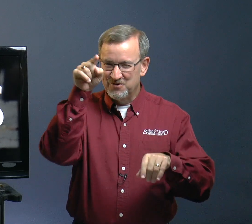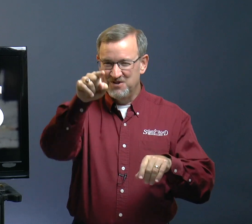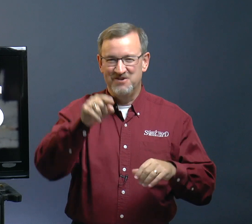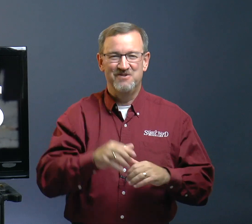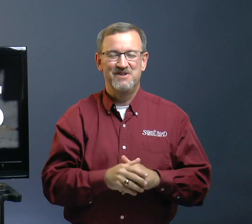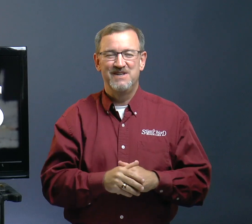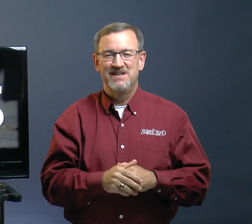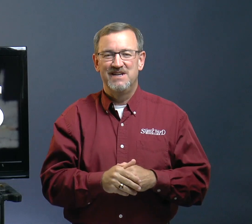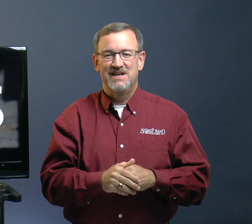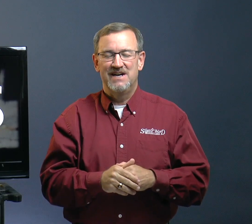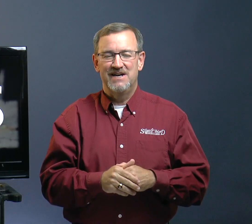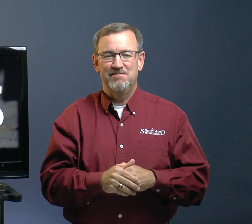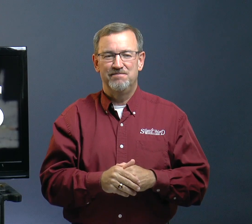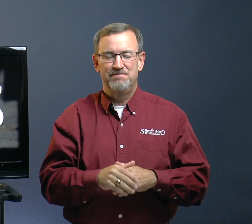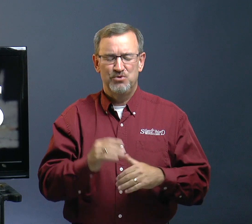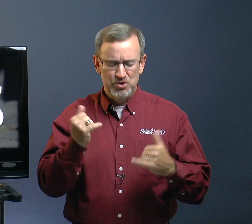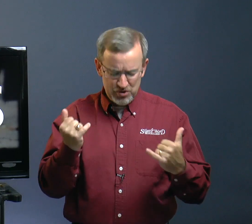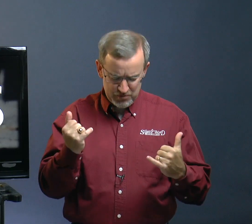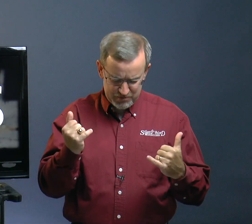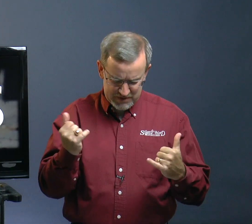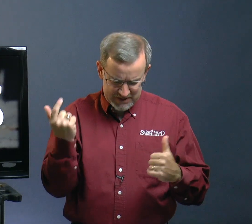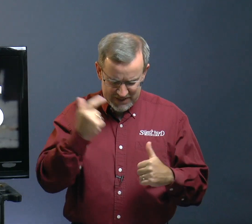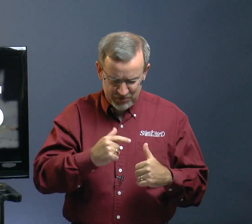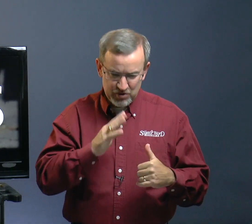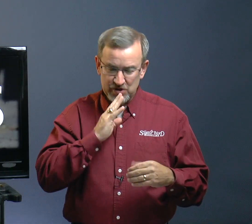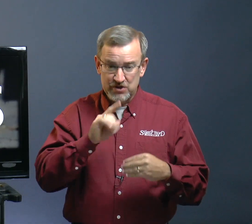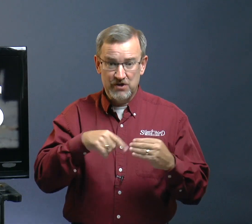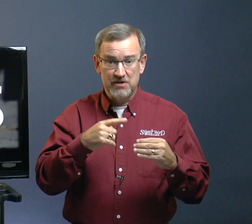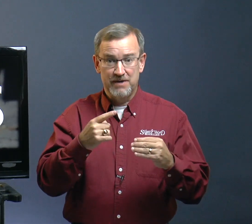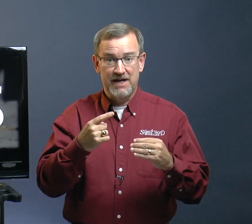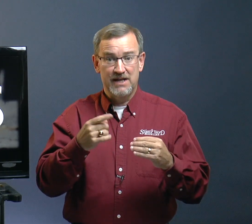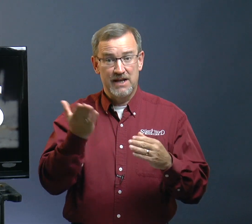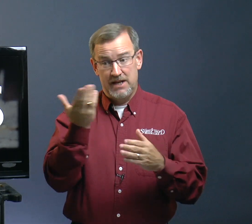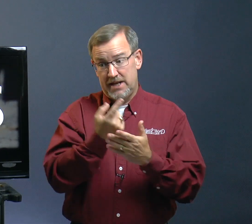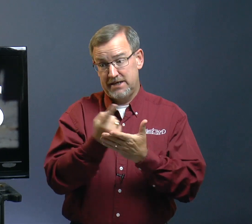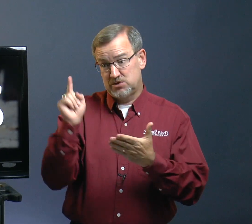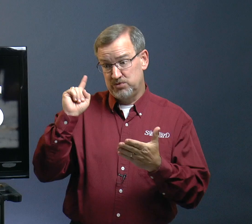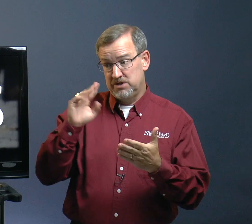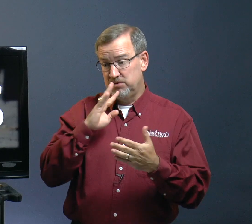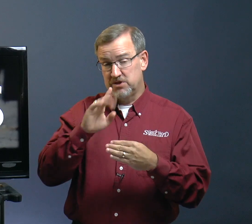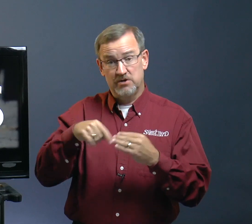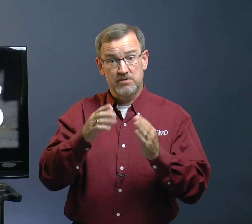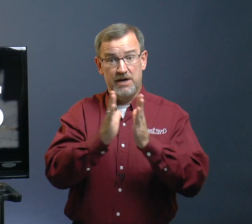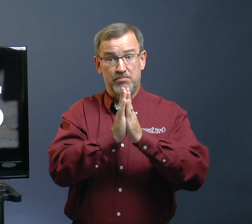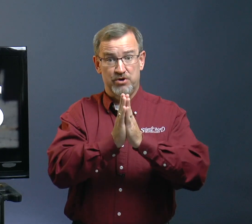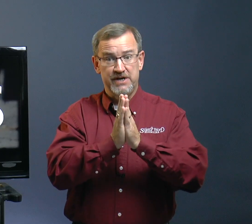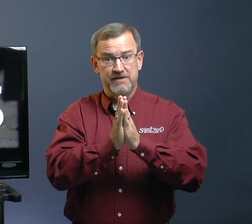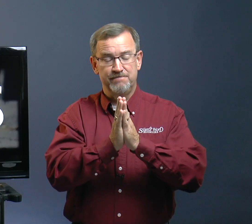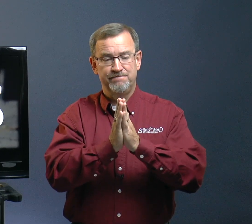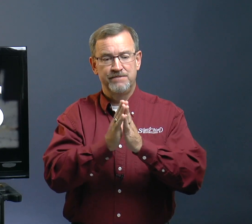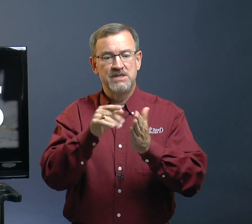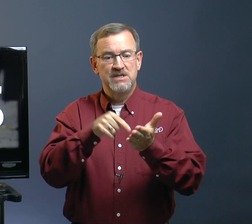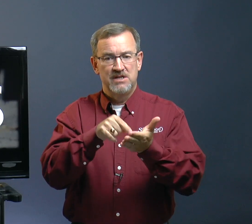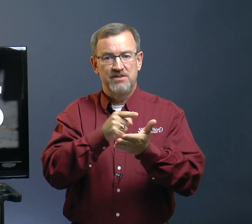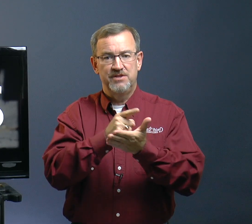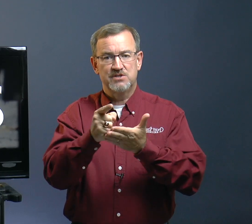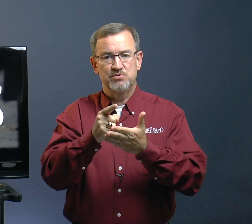you. You know, today we're going to talk about, last week we talked about prayer. This week